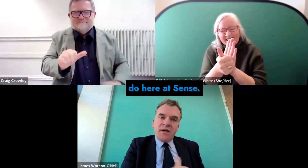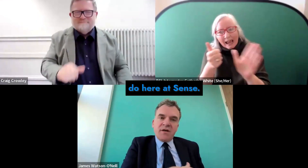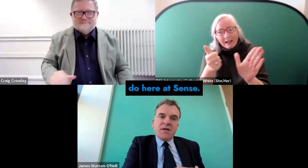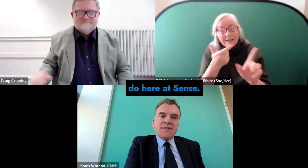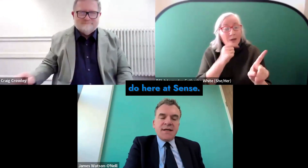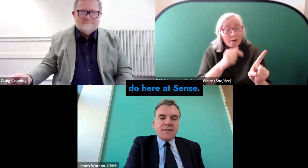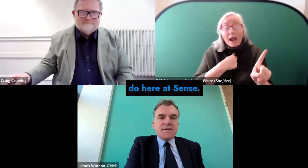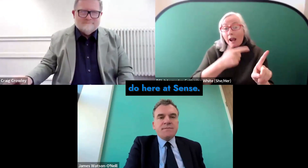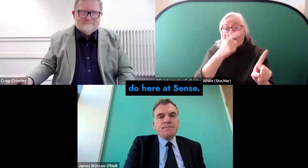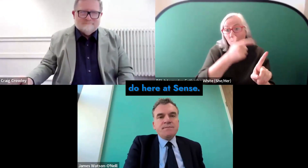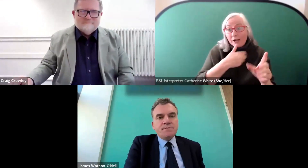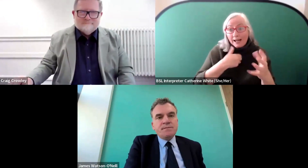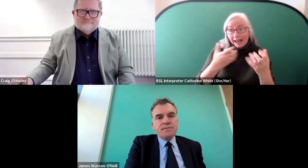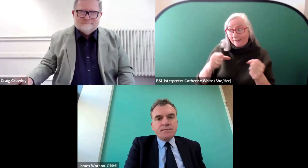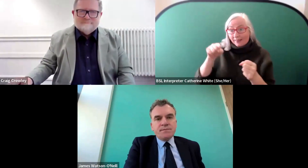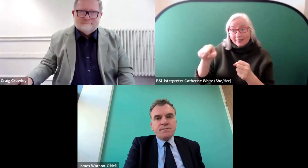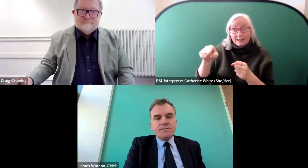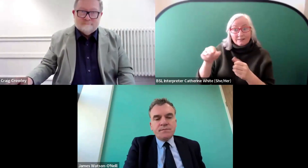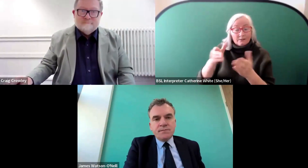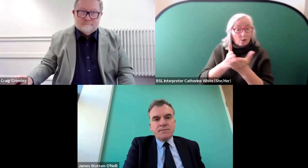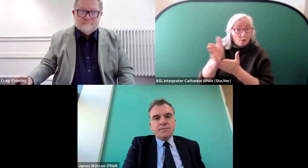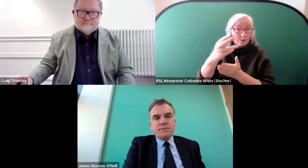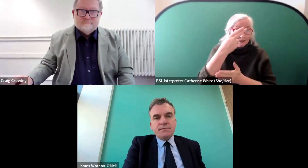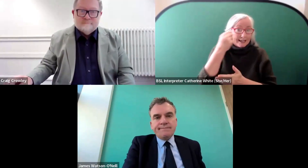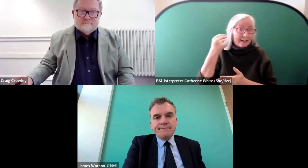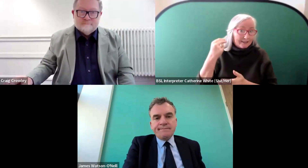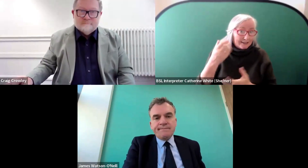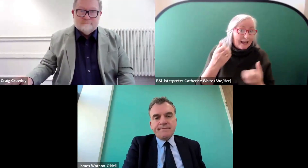lucky to do here at Sense.